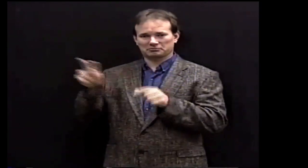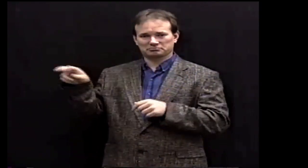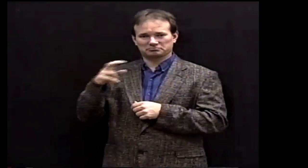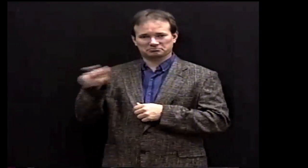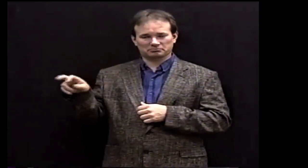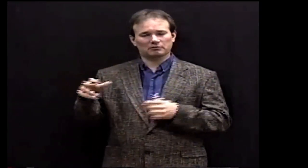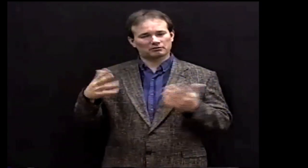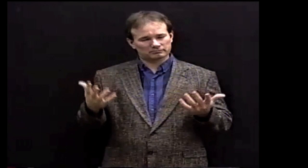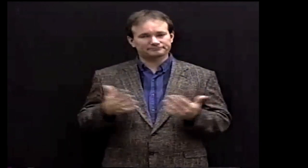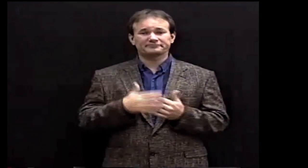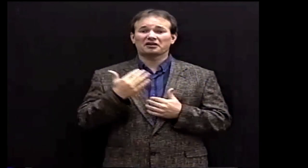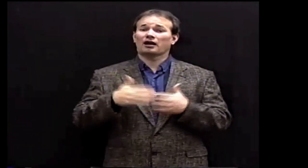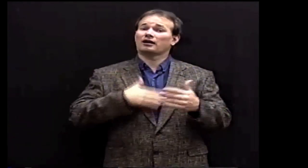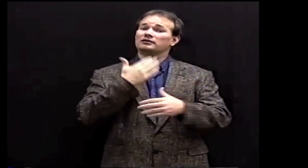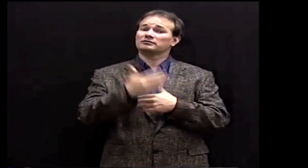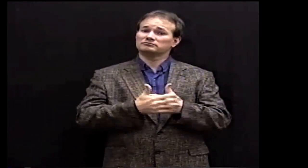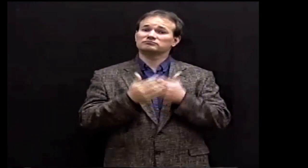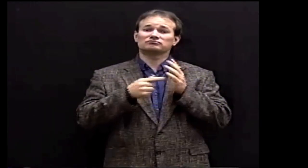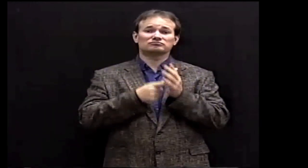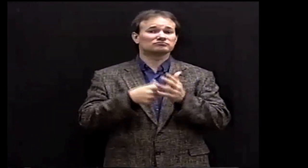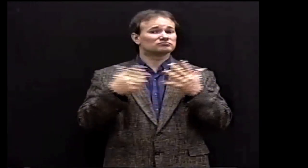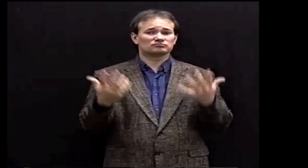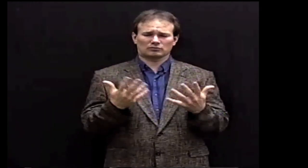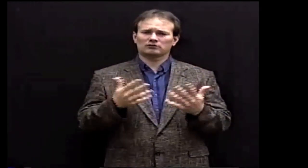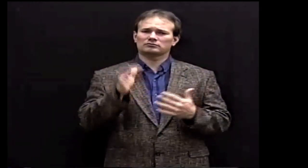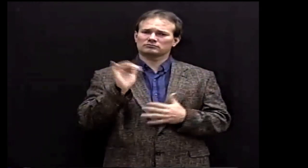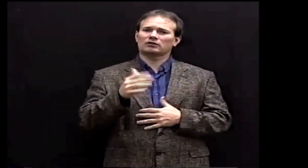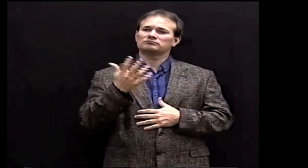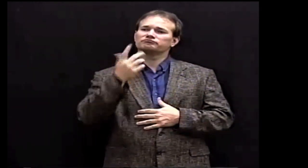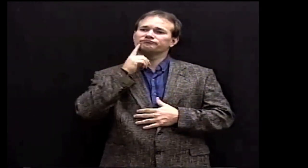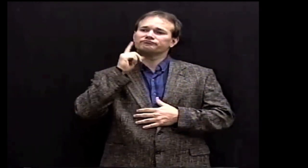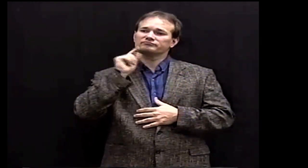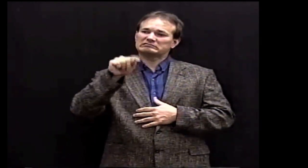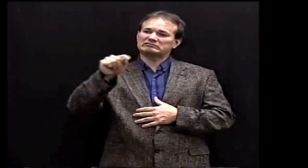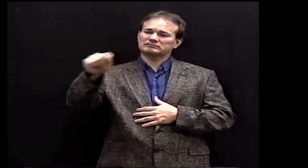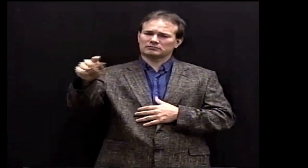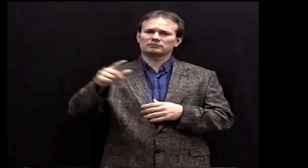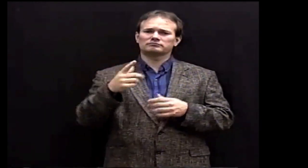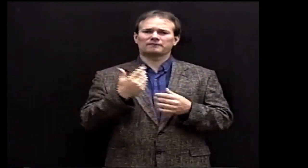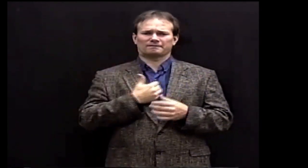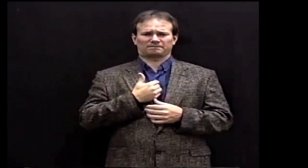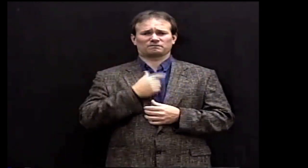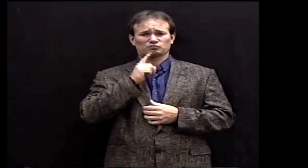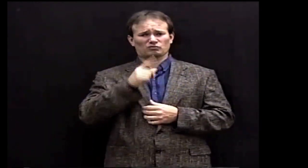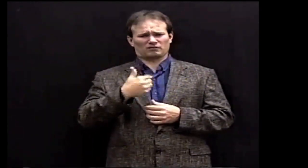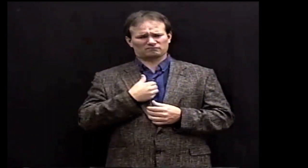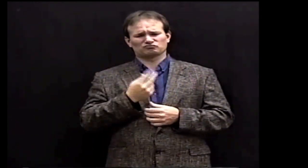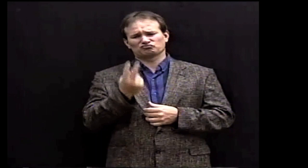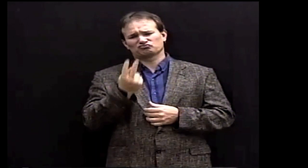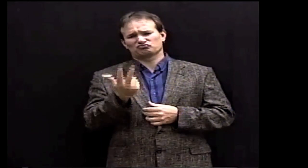both communities have different functions, this is a prime example that both communities can freely switch back and forth between the two